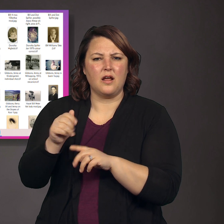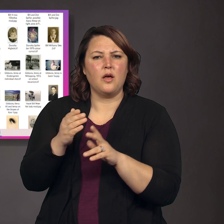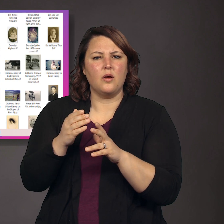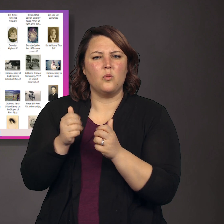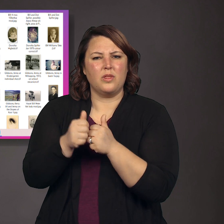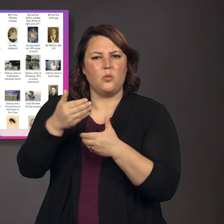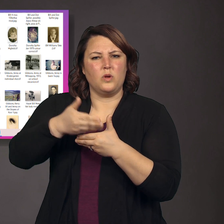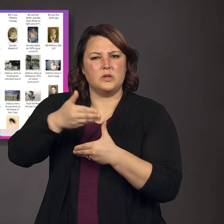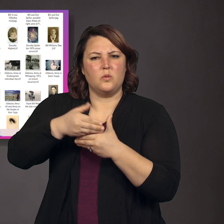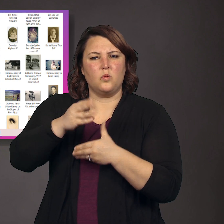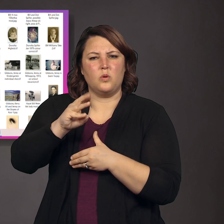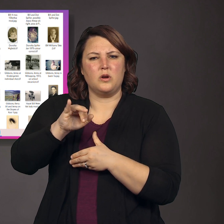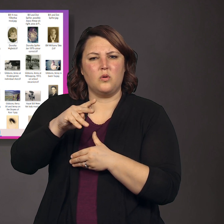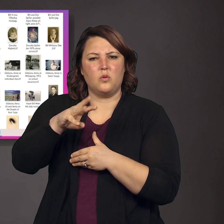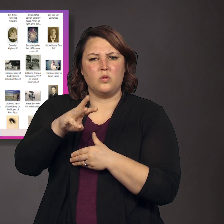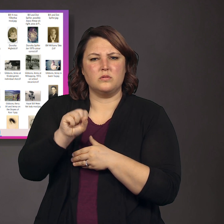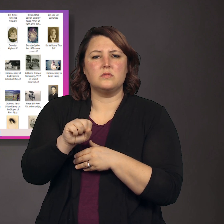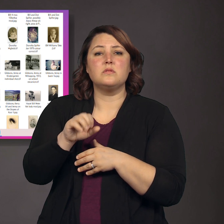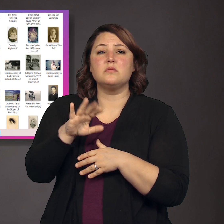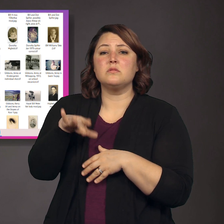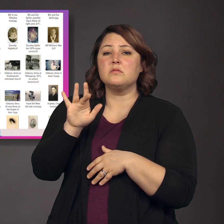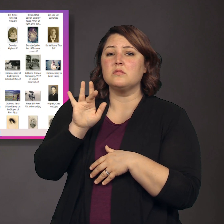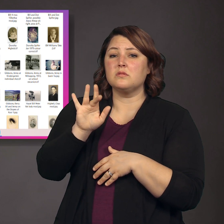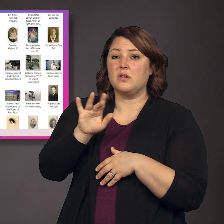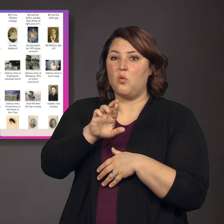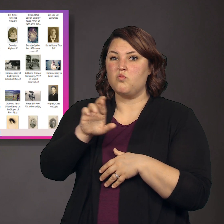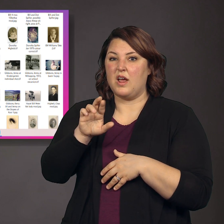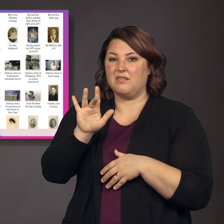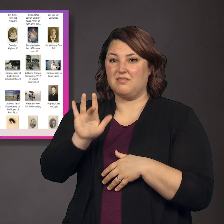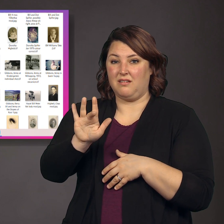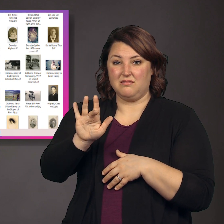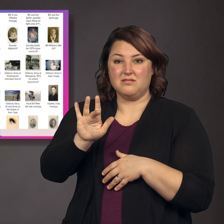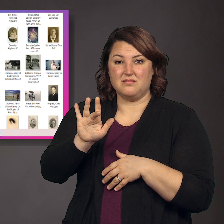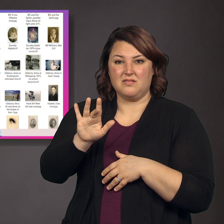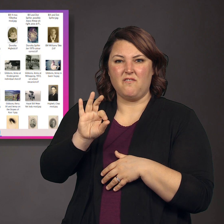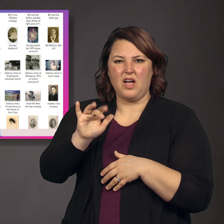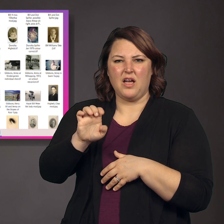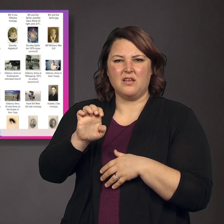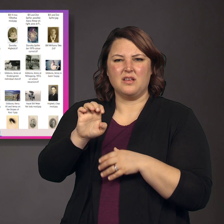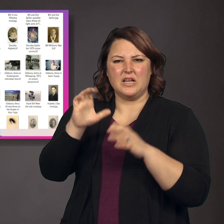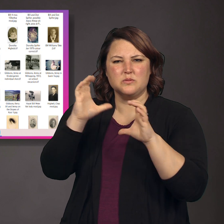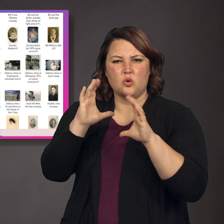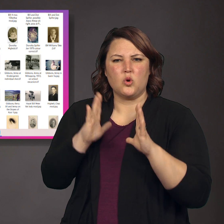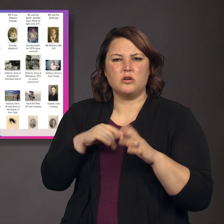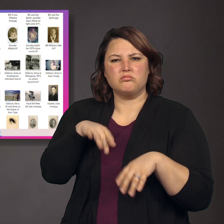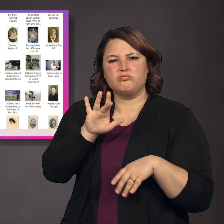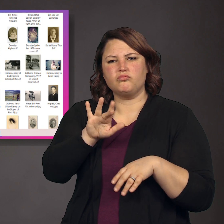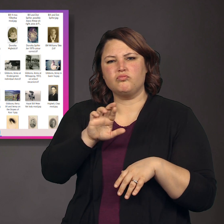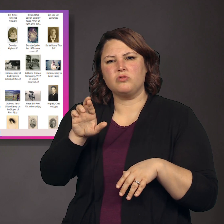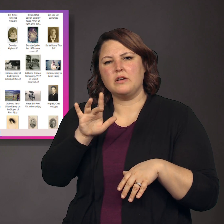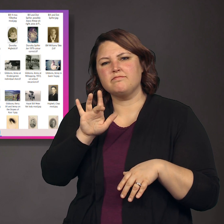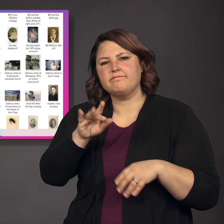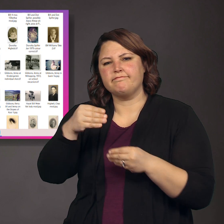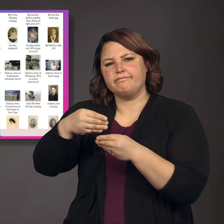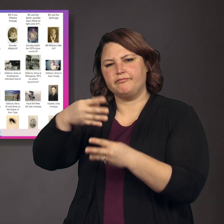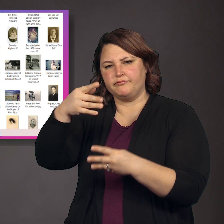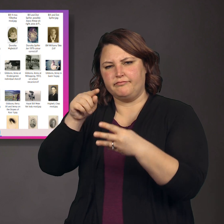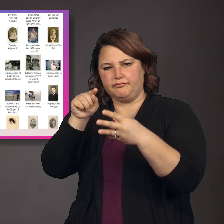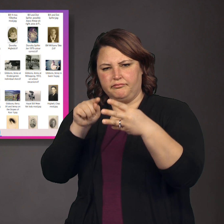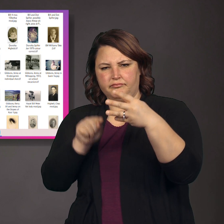on on that file in File Explorer, and then you can see right down the bottom of the window that comes up, there is